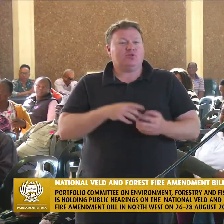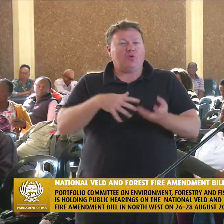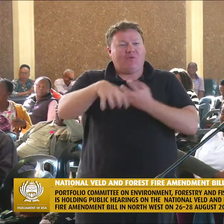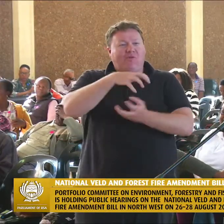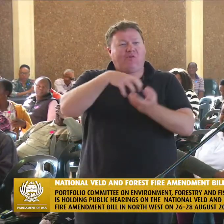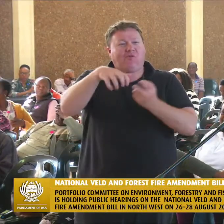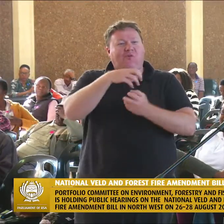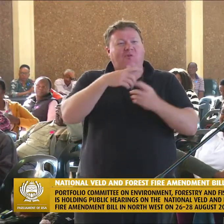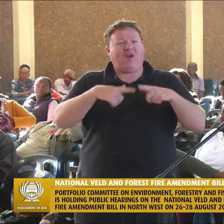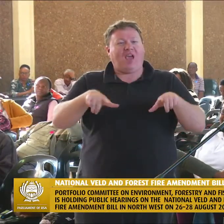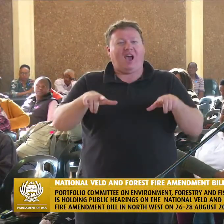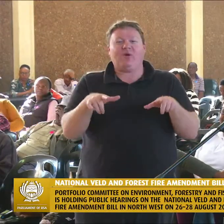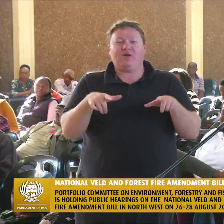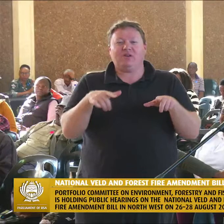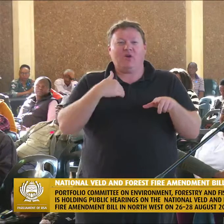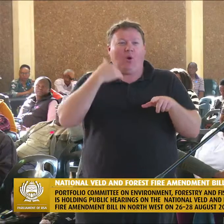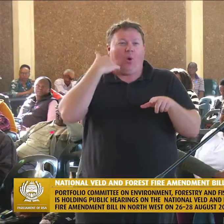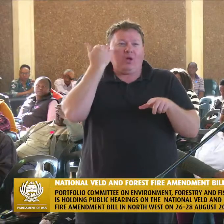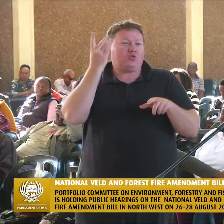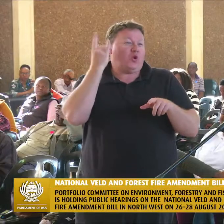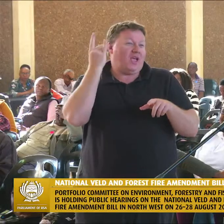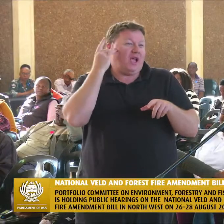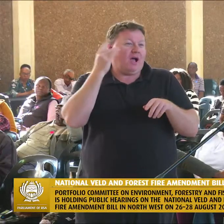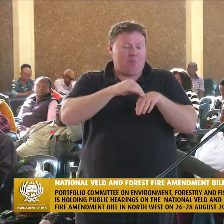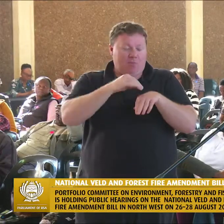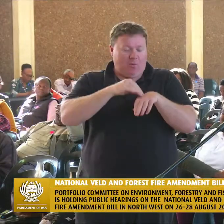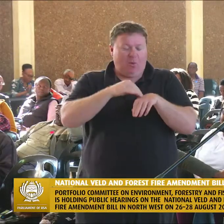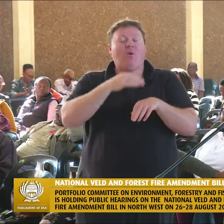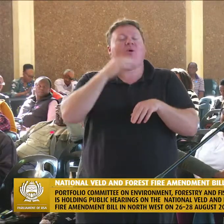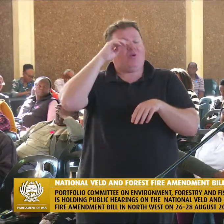know they want to hear more from